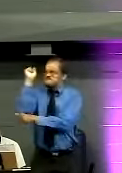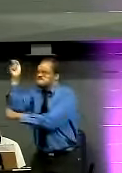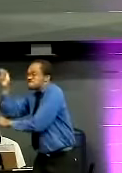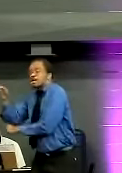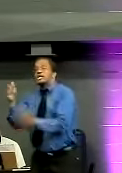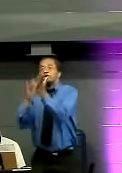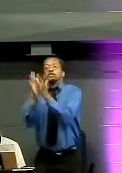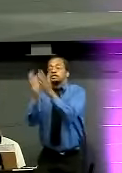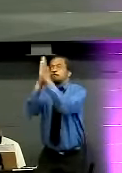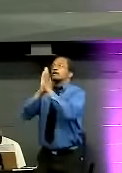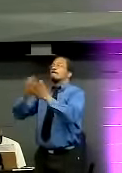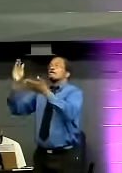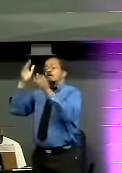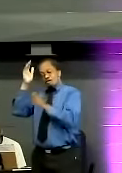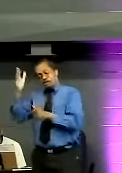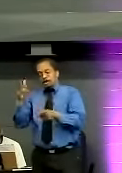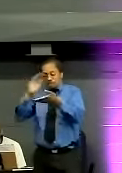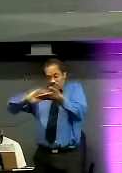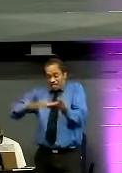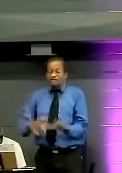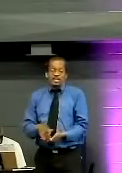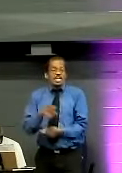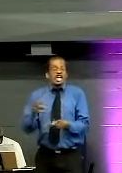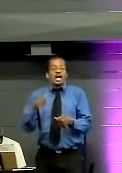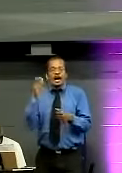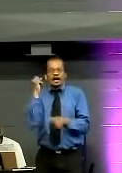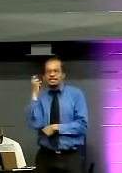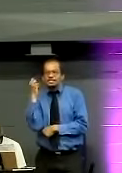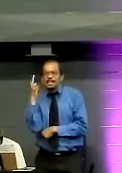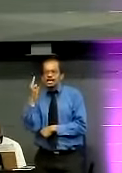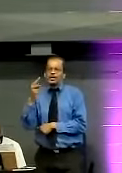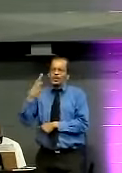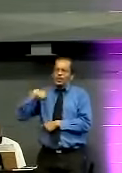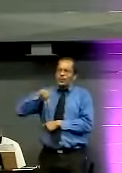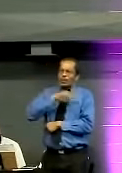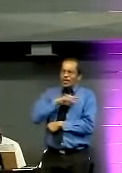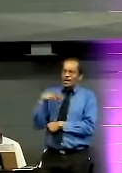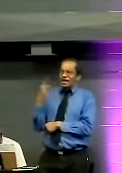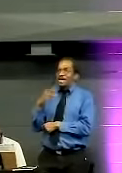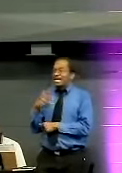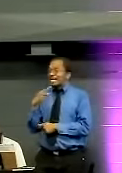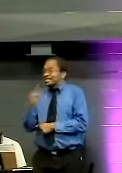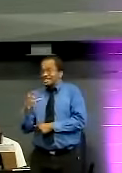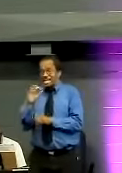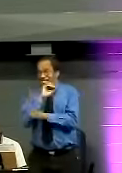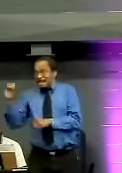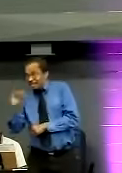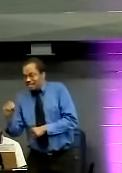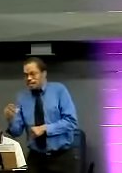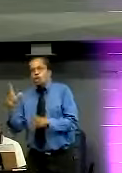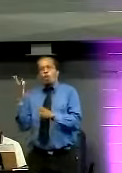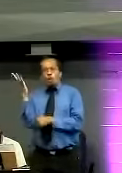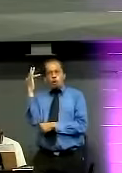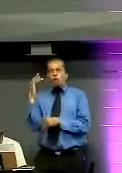was praying, Father, he was doing it as they were doing. Look it. We always say he didn't mumble a mumbling word, but no, he was